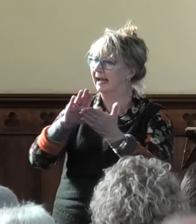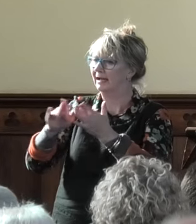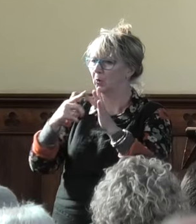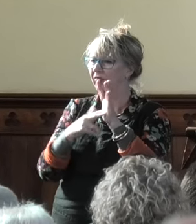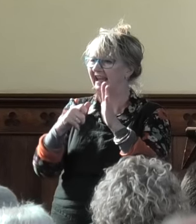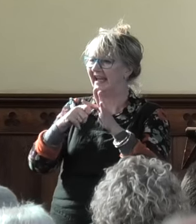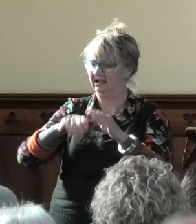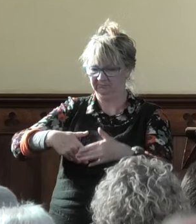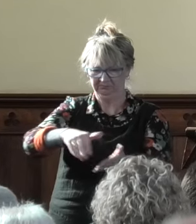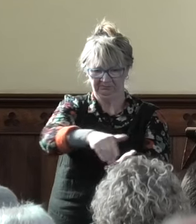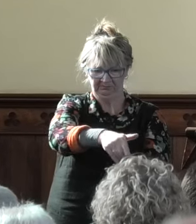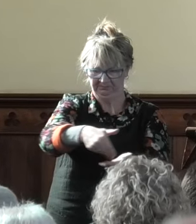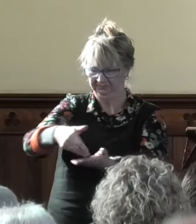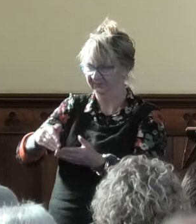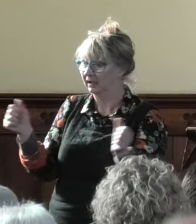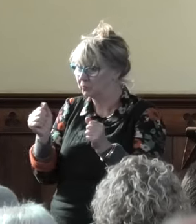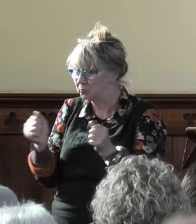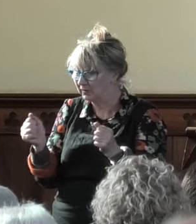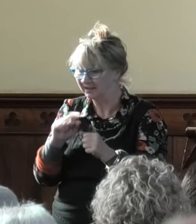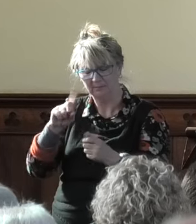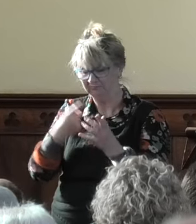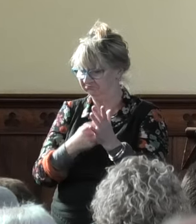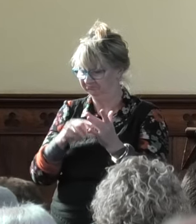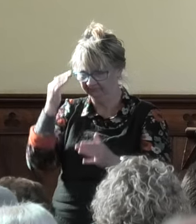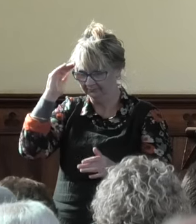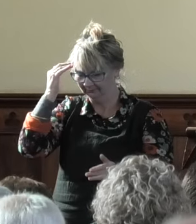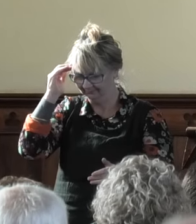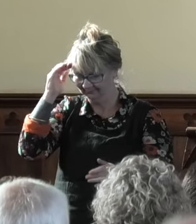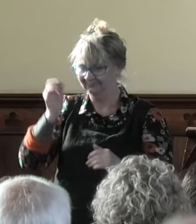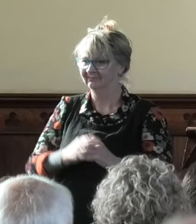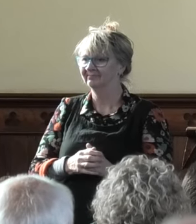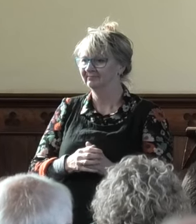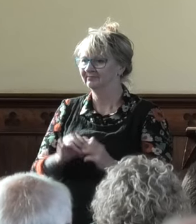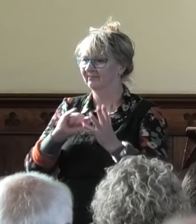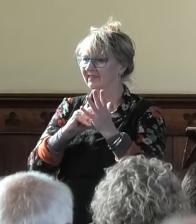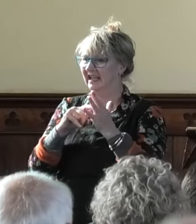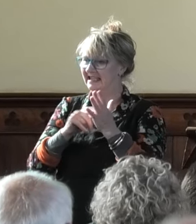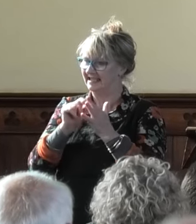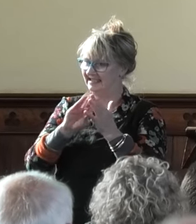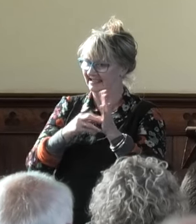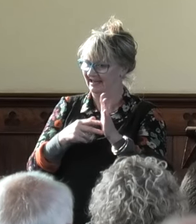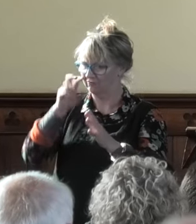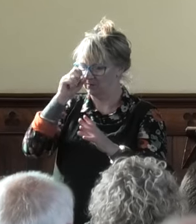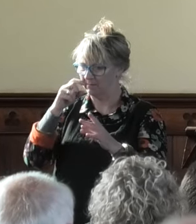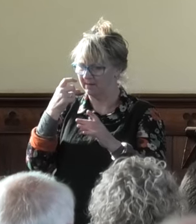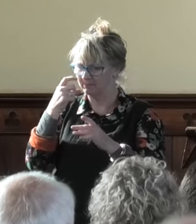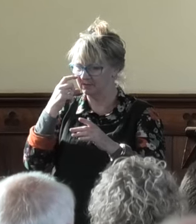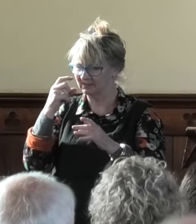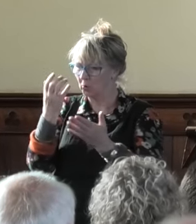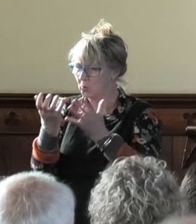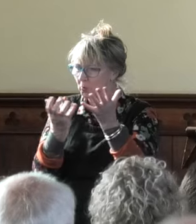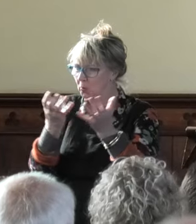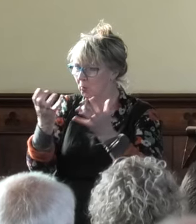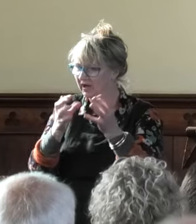boat. It was winter and it was cold. Stephen does remember us enjoying freshly caught deep-fried calamari in